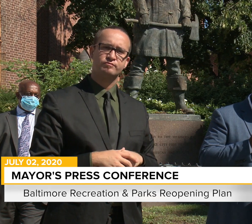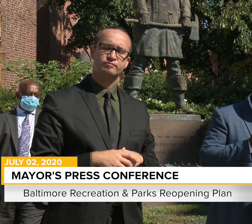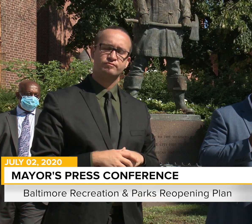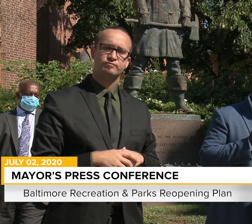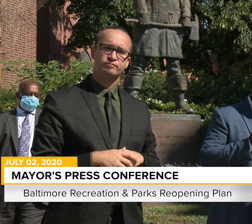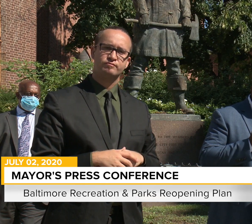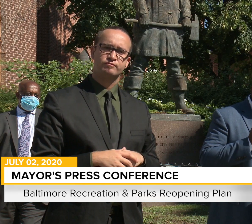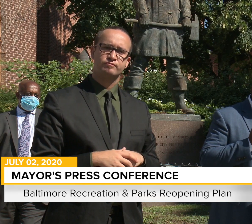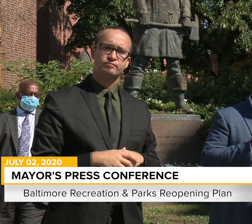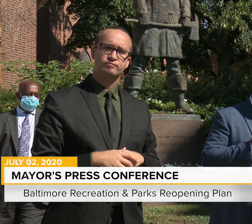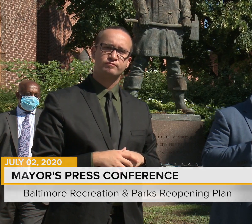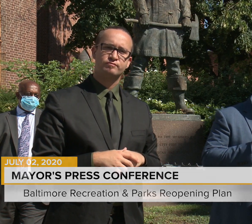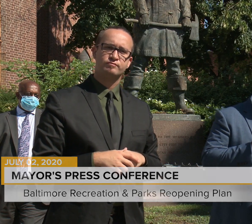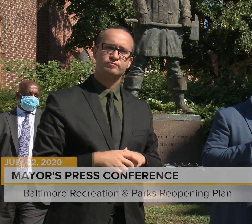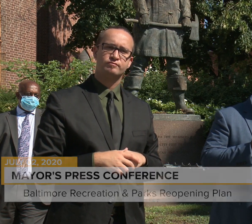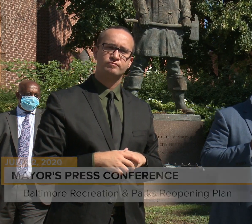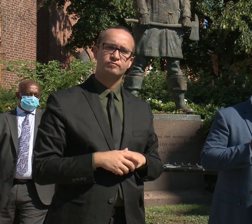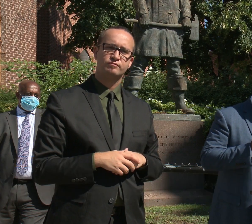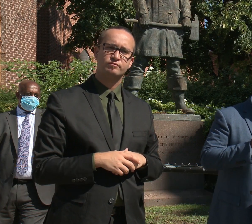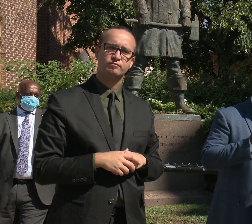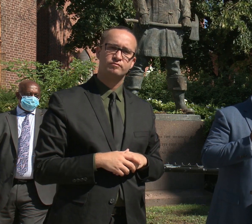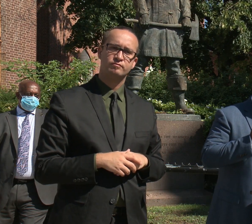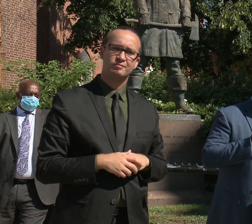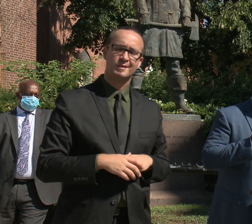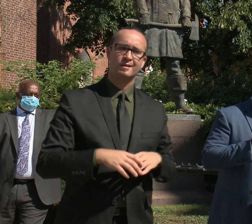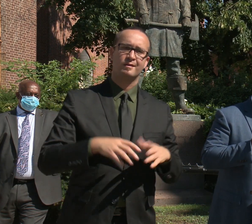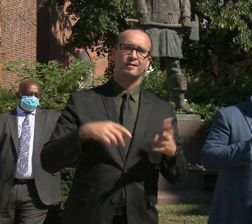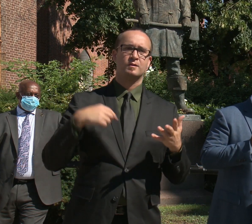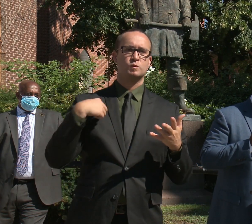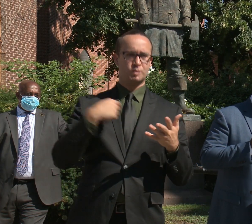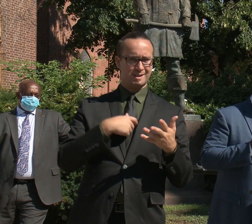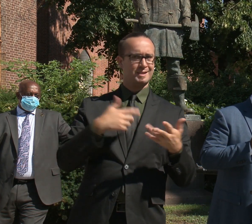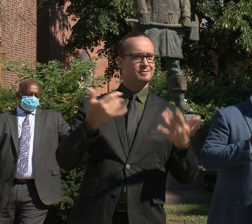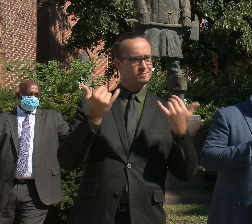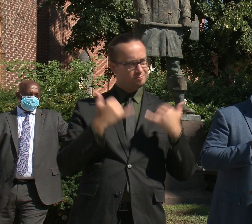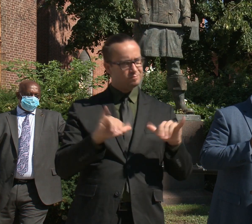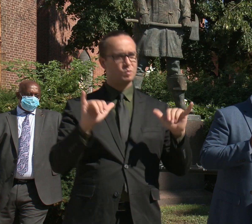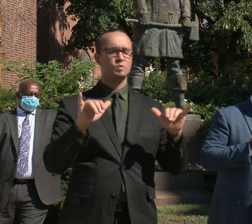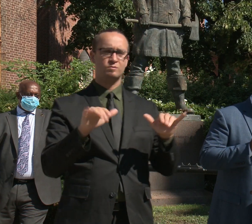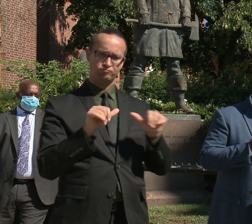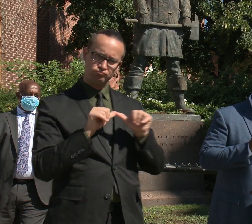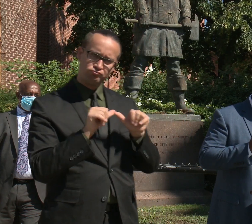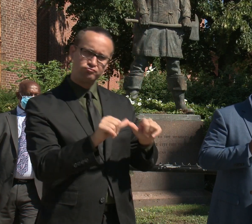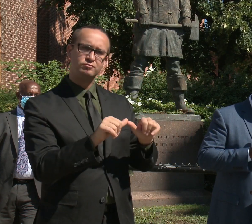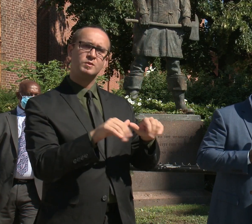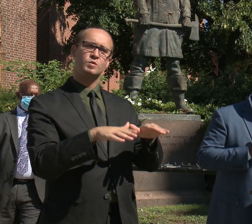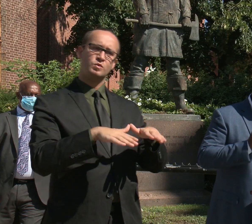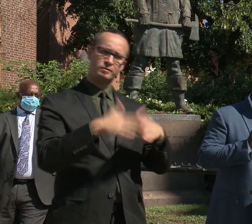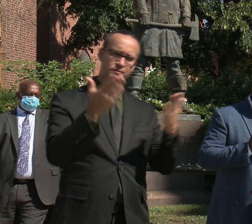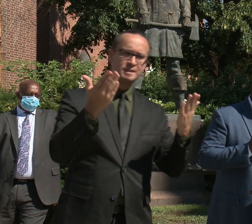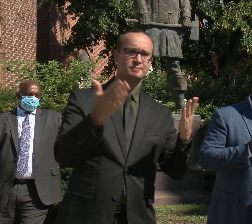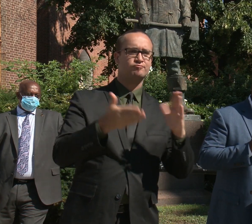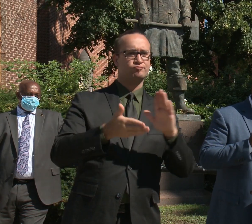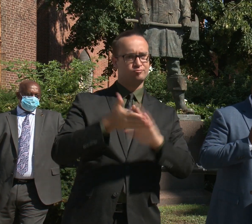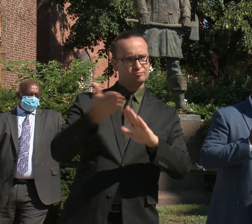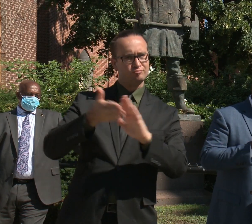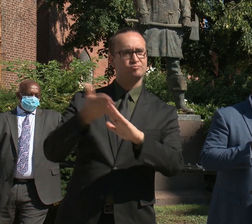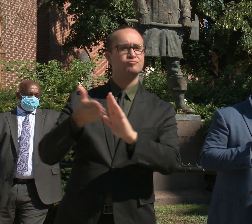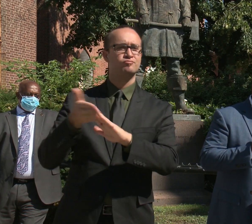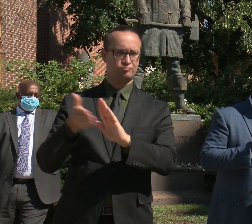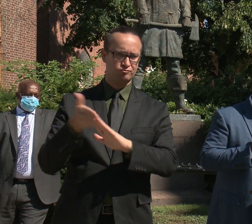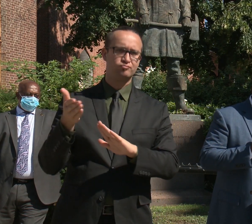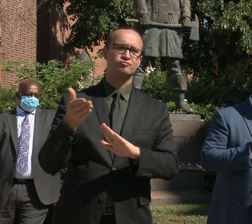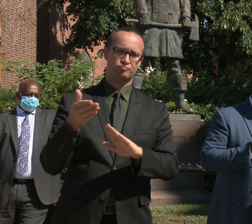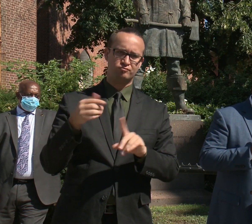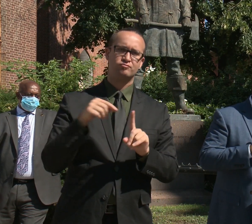as we continue to open and operate the pools, that there will not be any extended days for Code Red. Also, there's 2